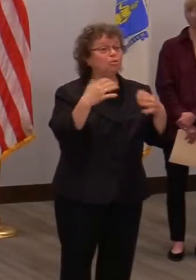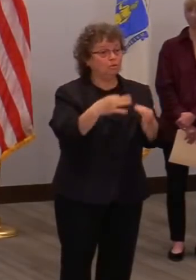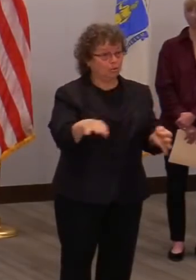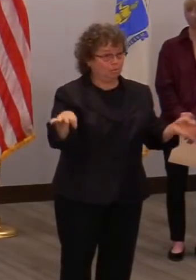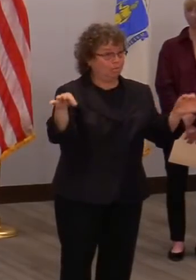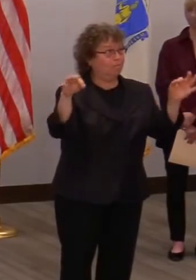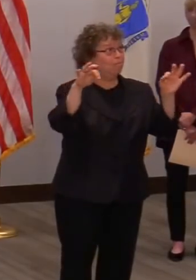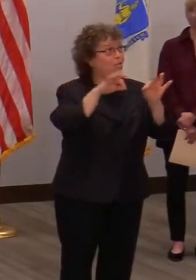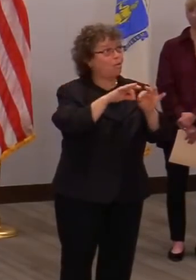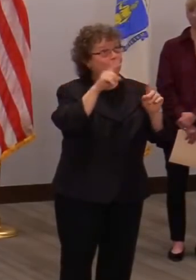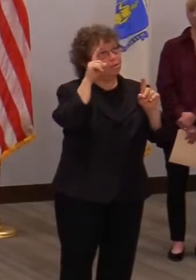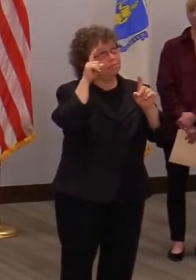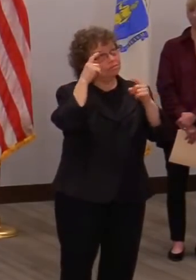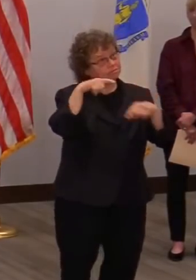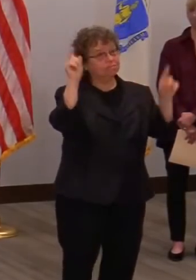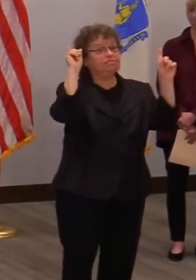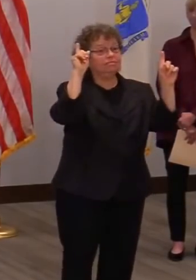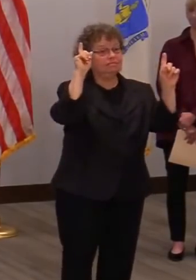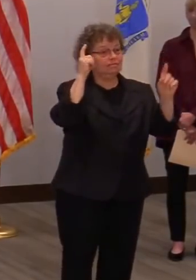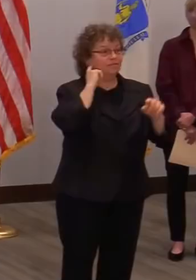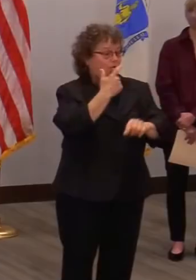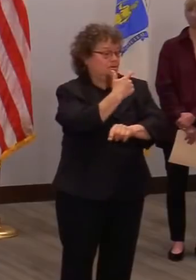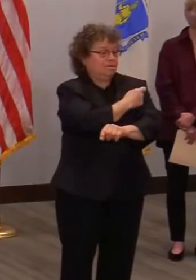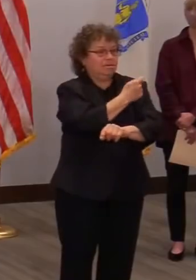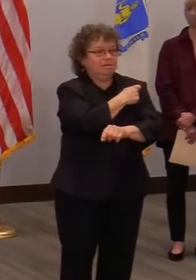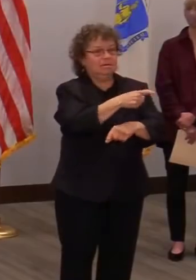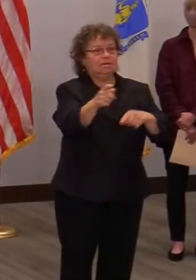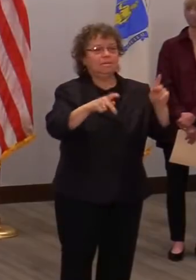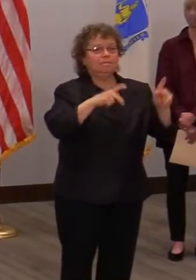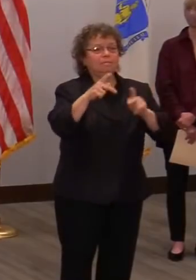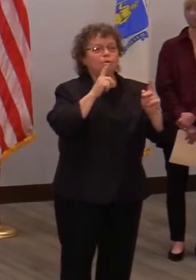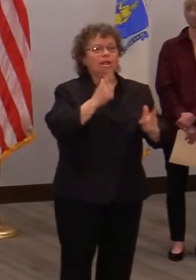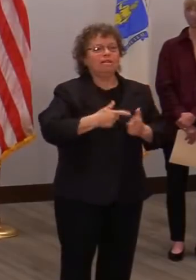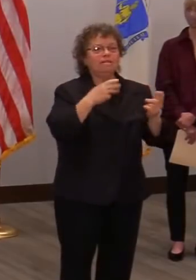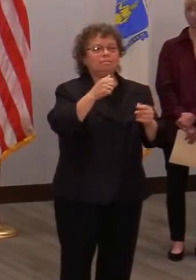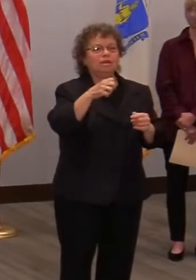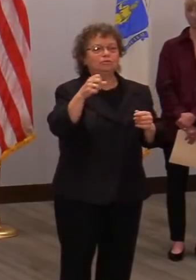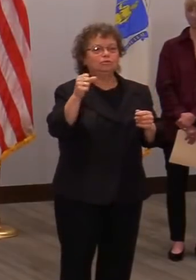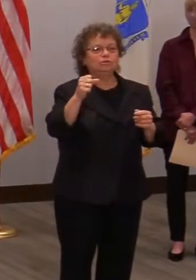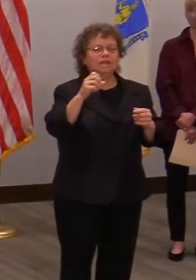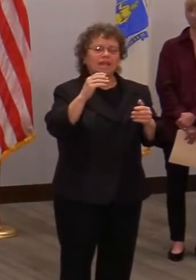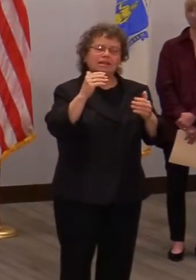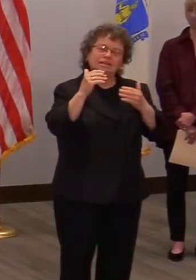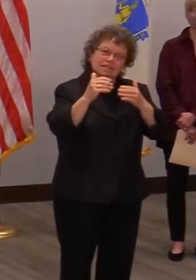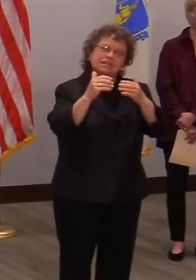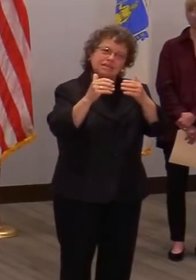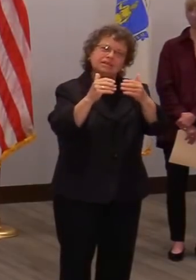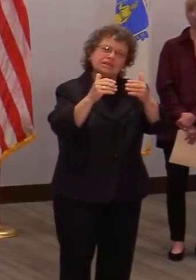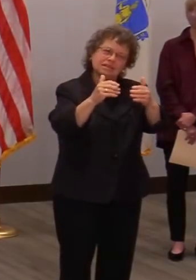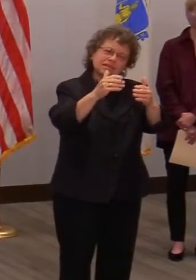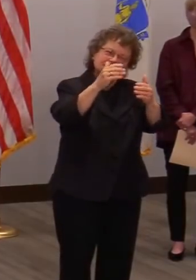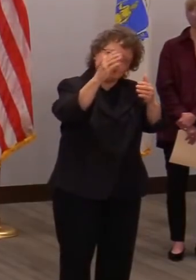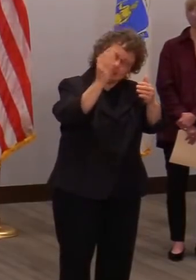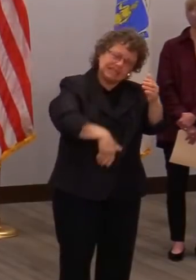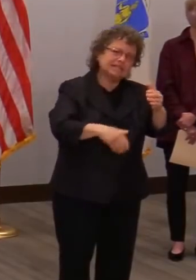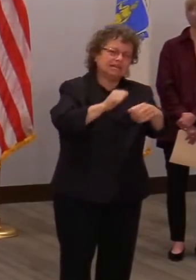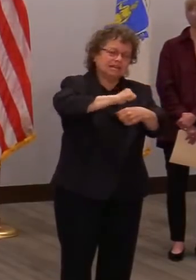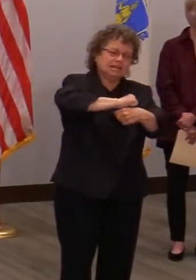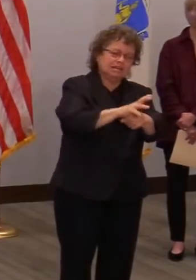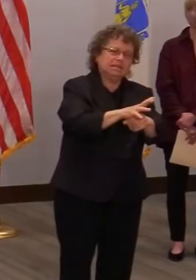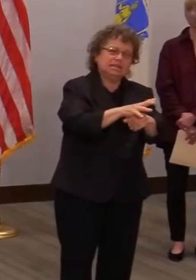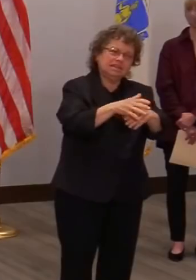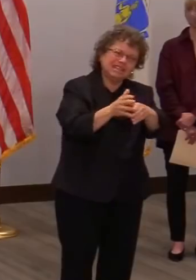our mission to vaccinate eligible residents and bring this pandemic to a close. As a critical part of our